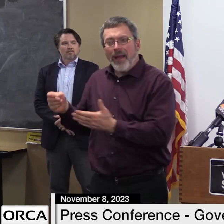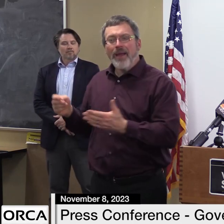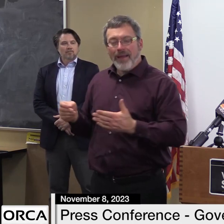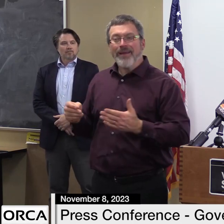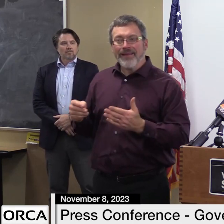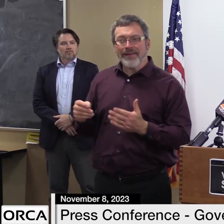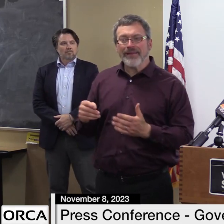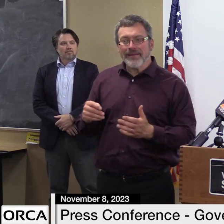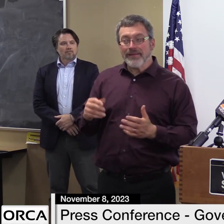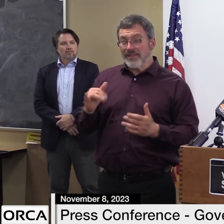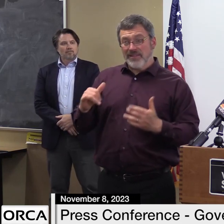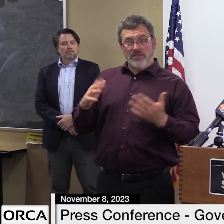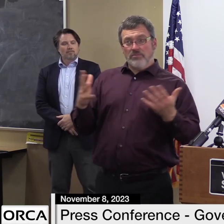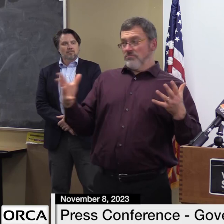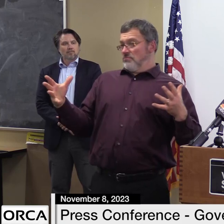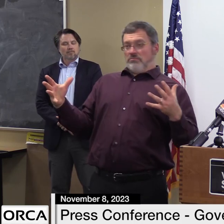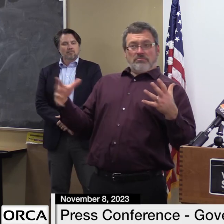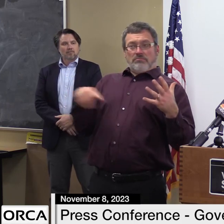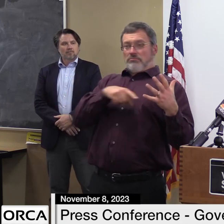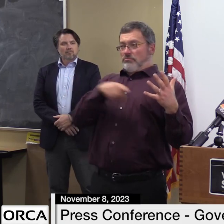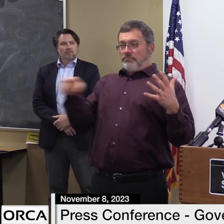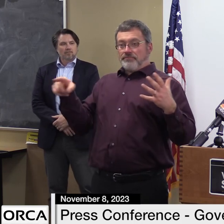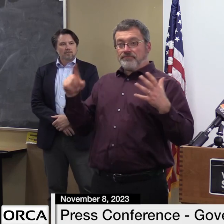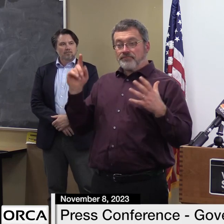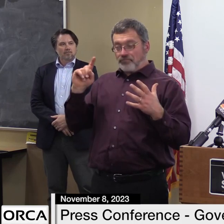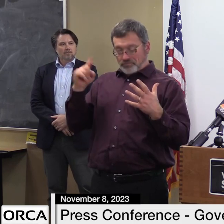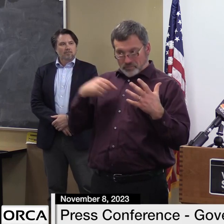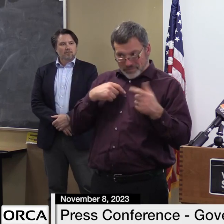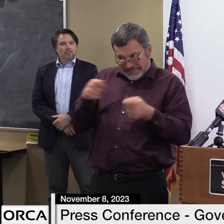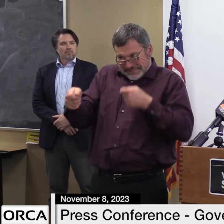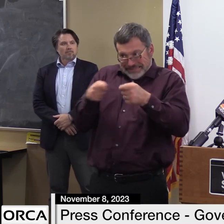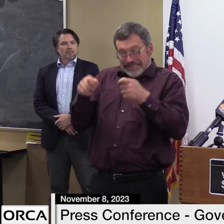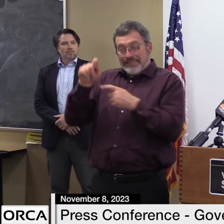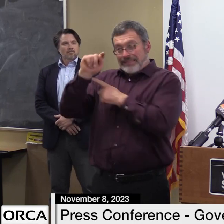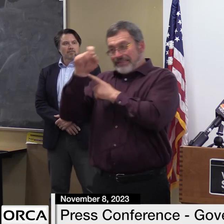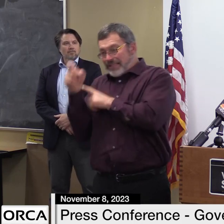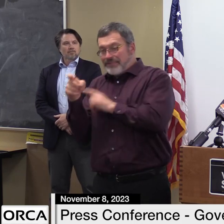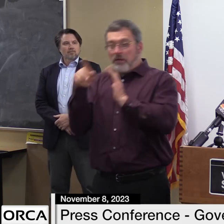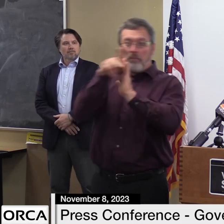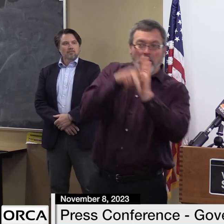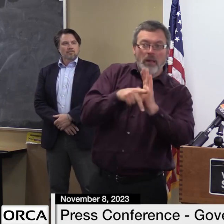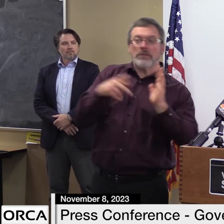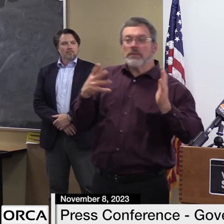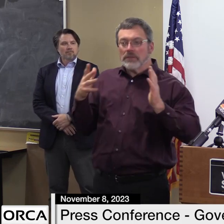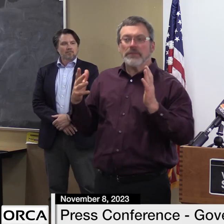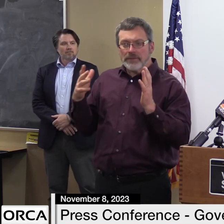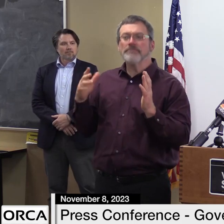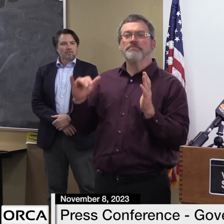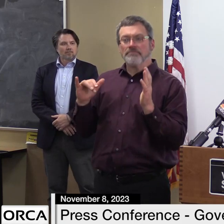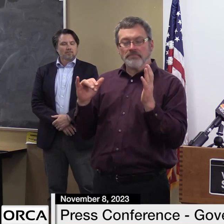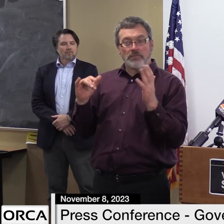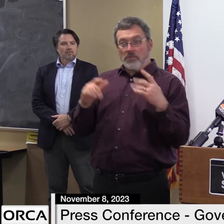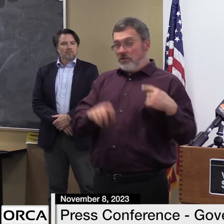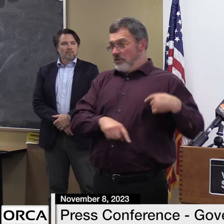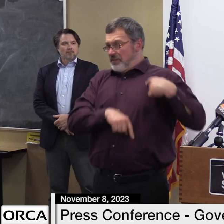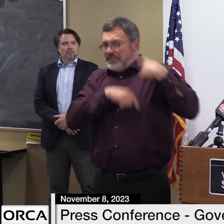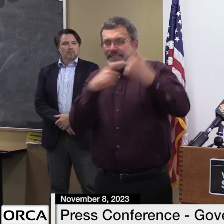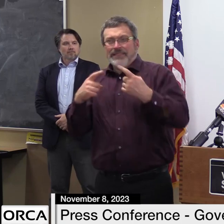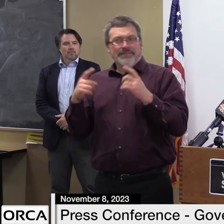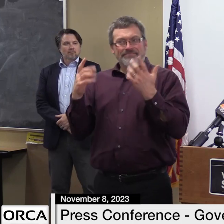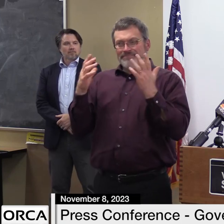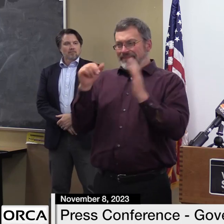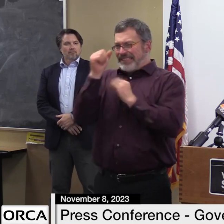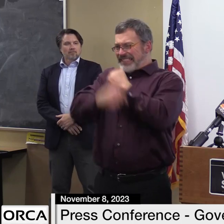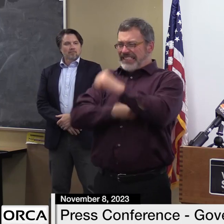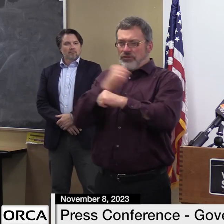the current regulatory, tax policy, and economic conditions that have evolved over many decades, Vermont can't solve the housing